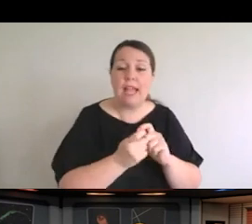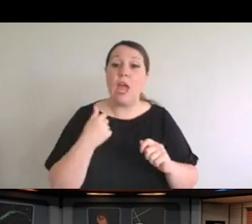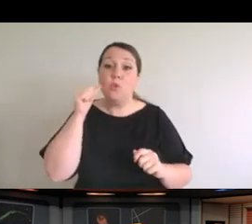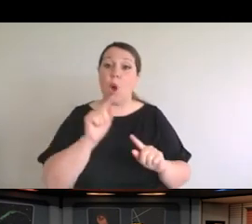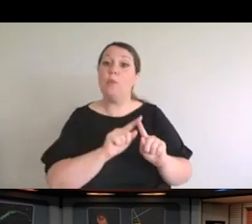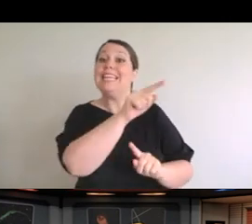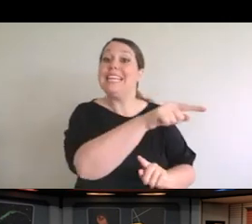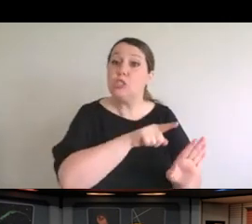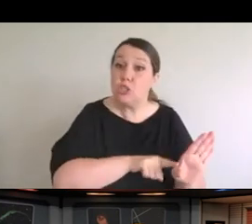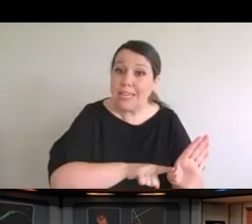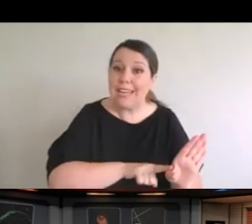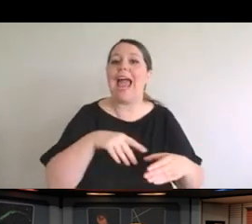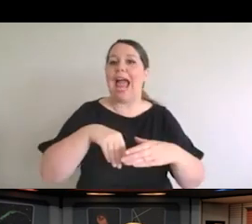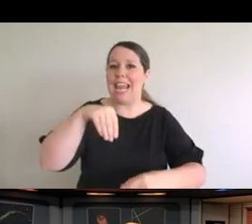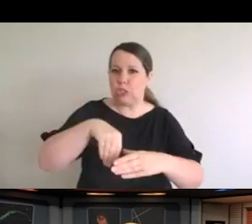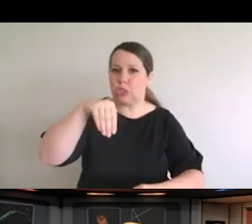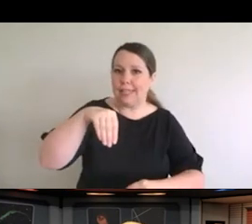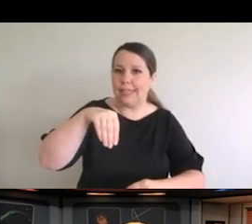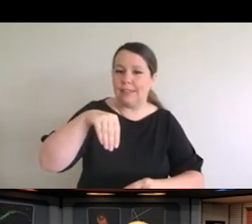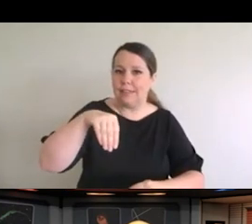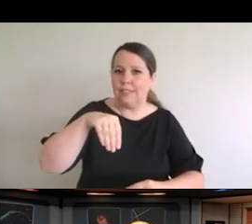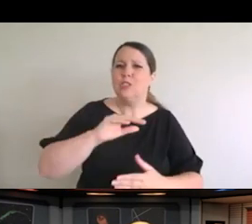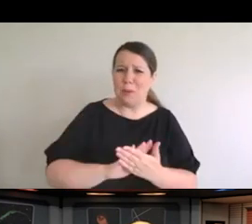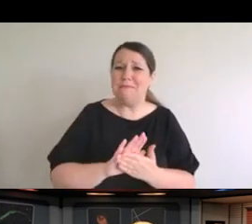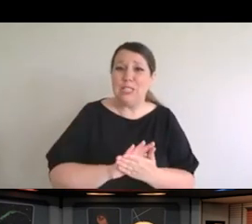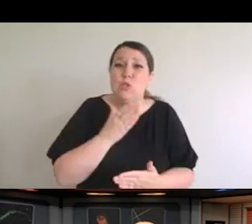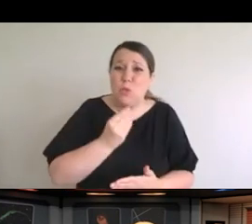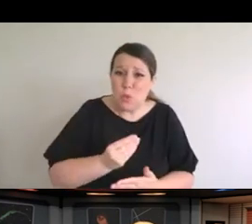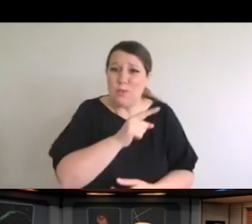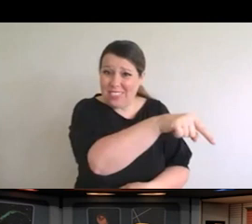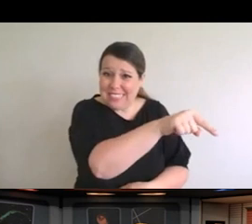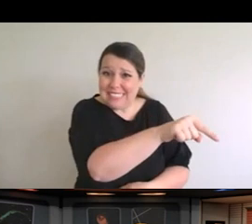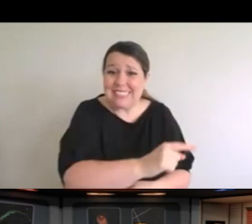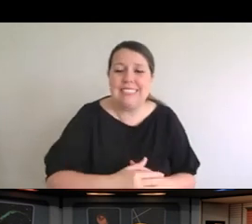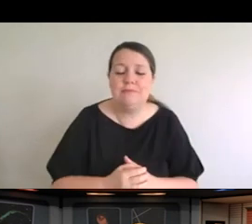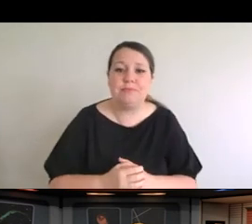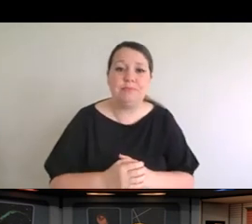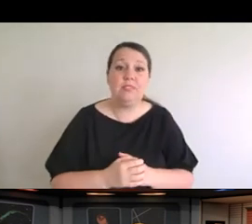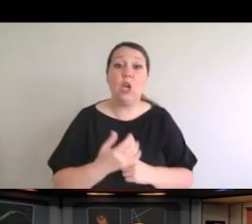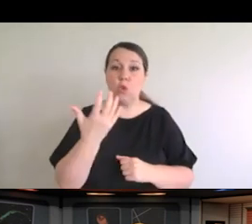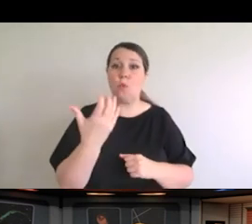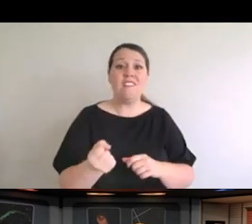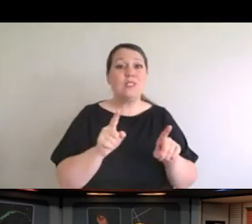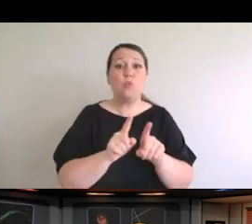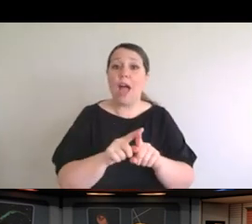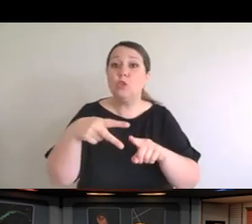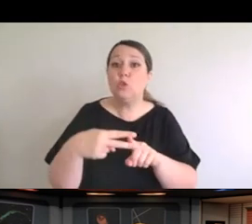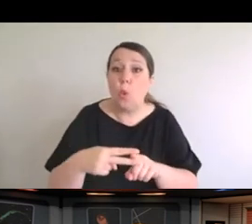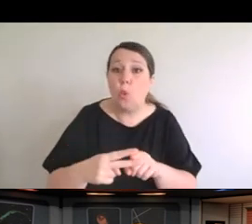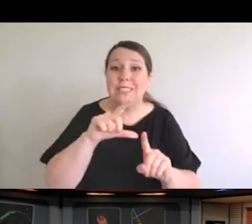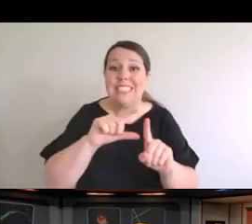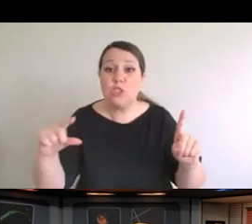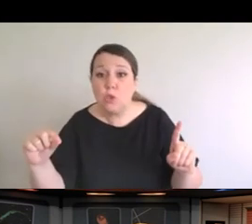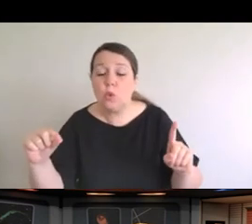are the, and now you've got tools like Zoom. So whether it's me or Judy Hubert or